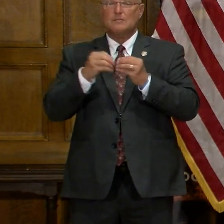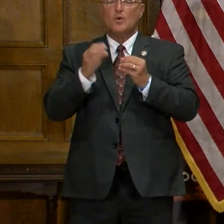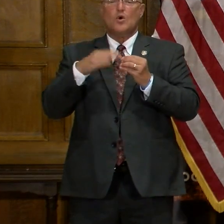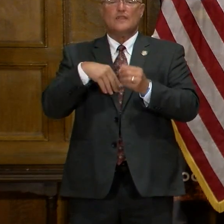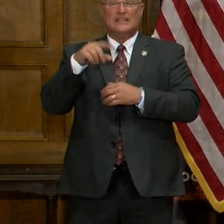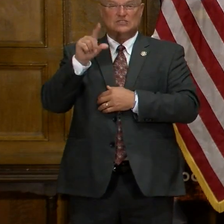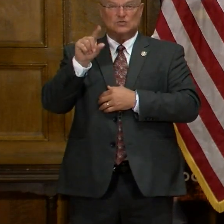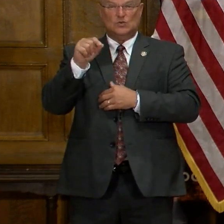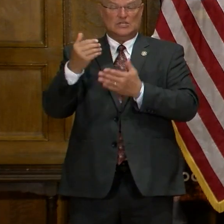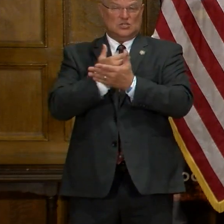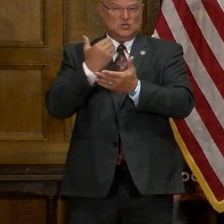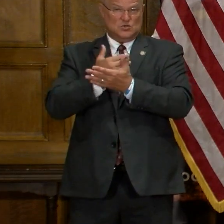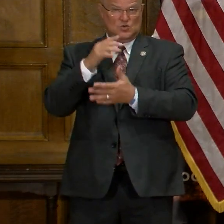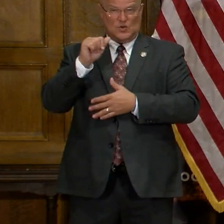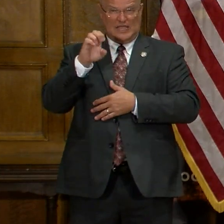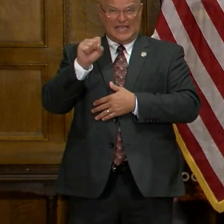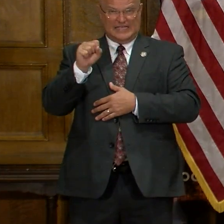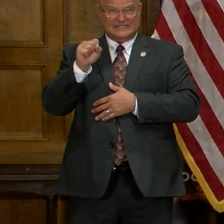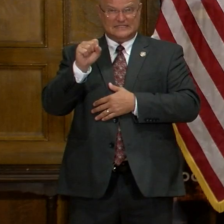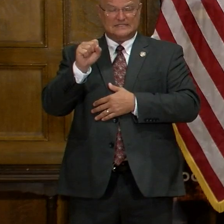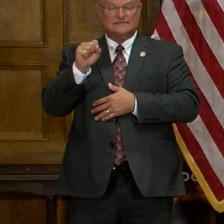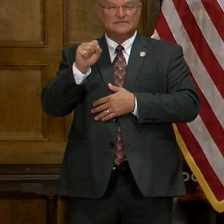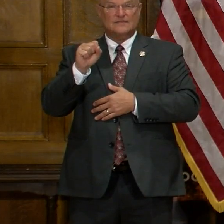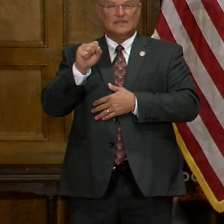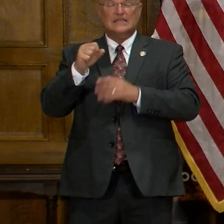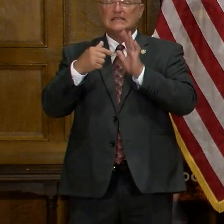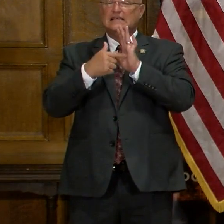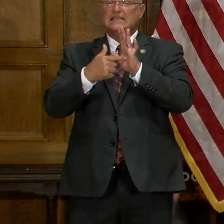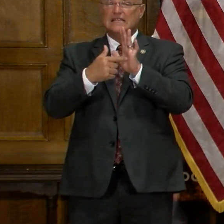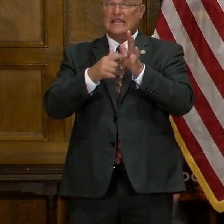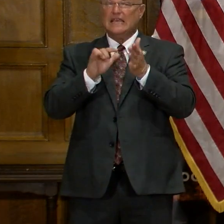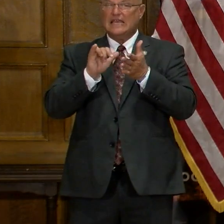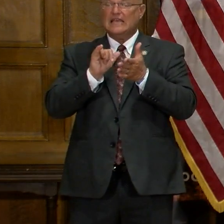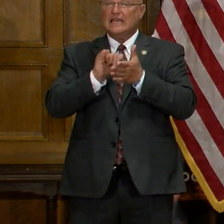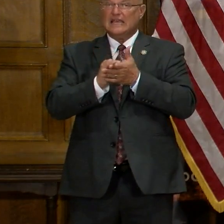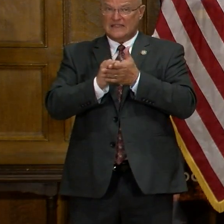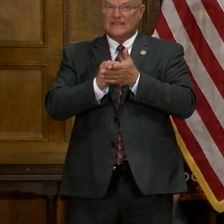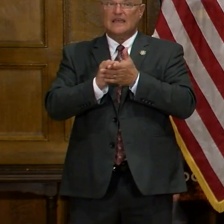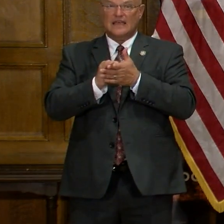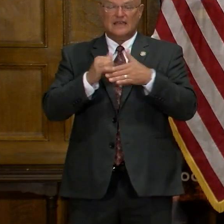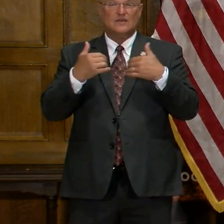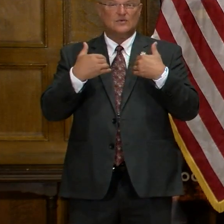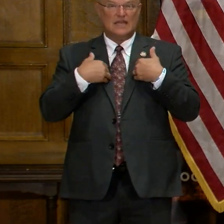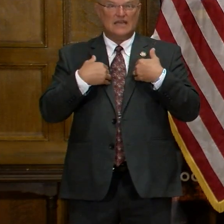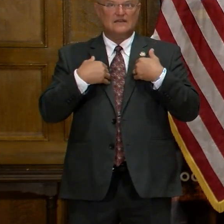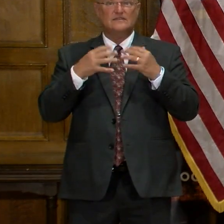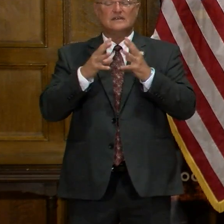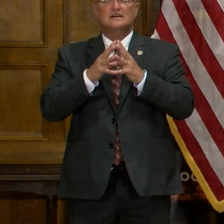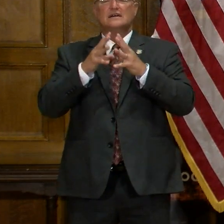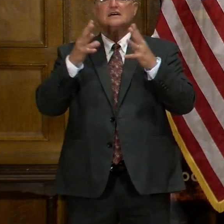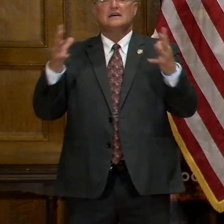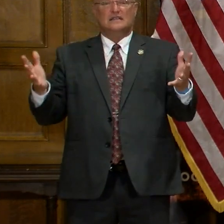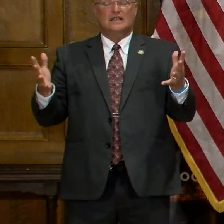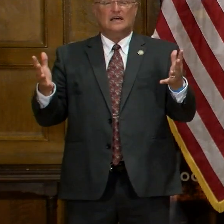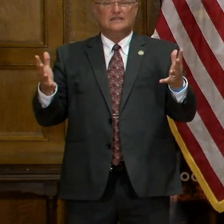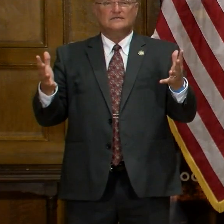than 20 new cases in each of those counties indicate that there is a lot of